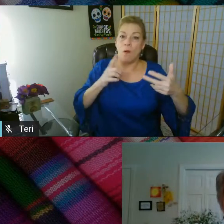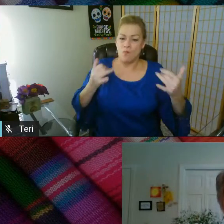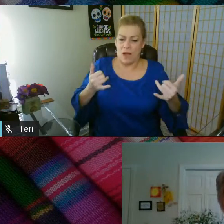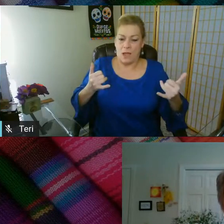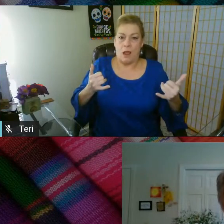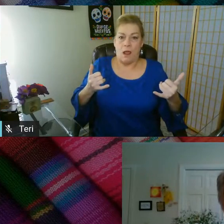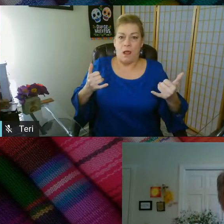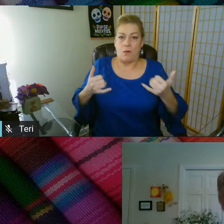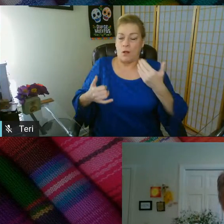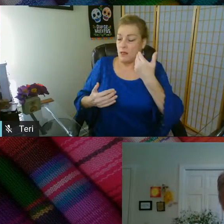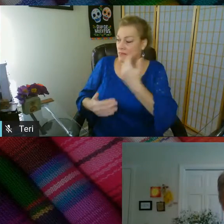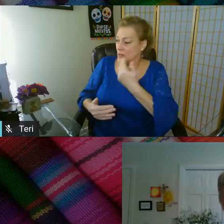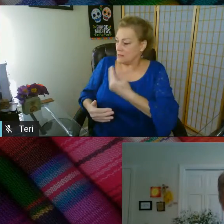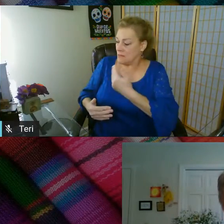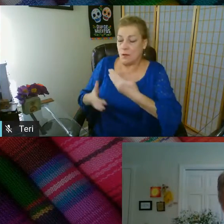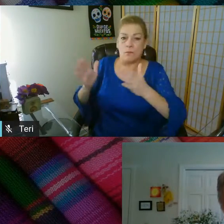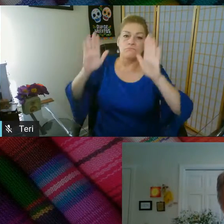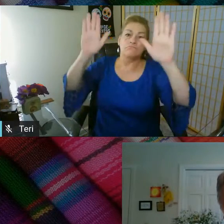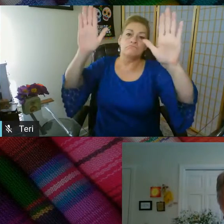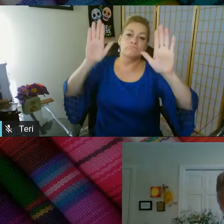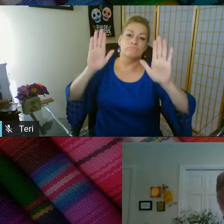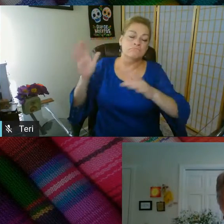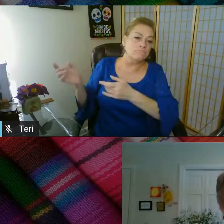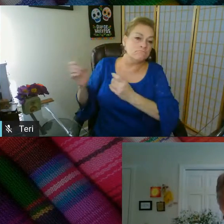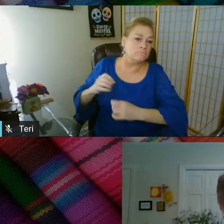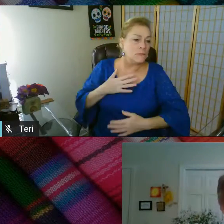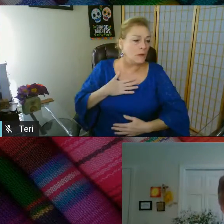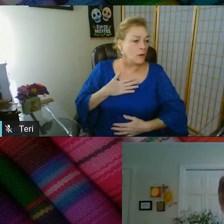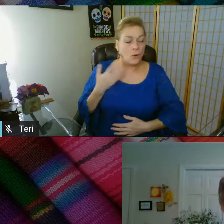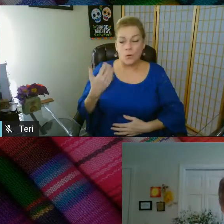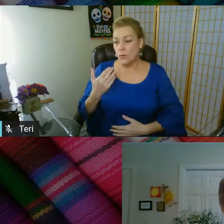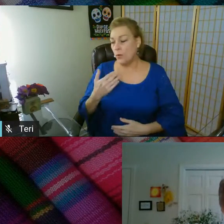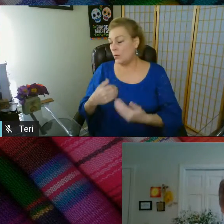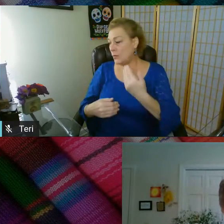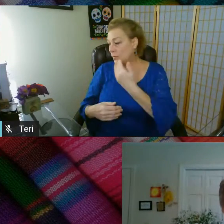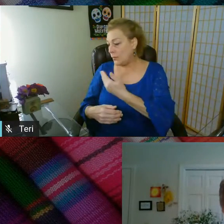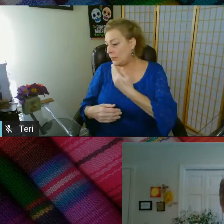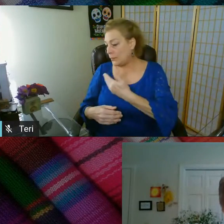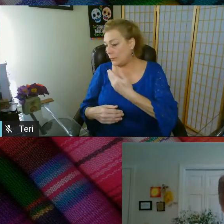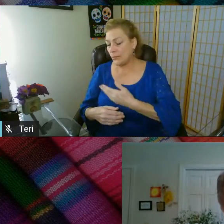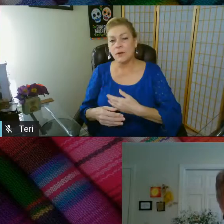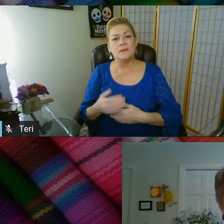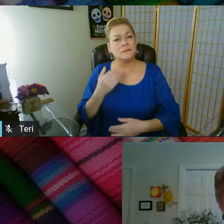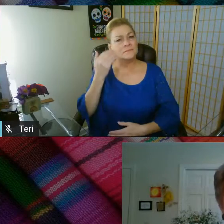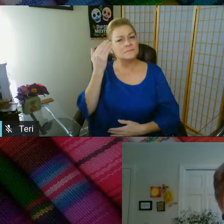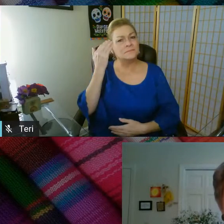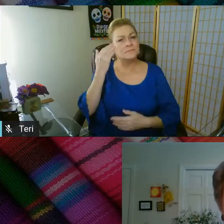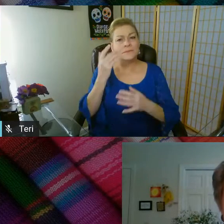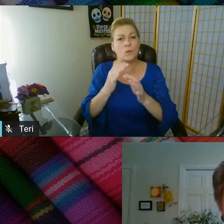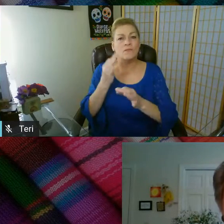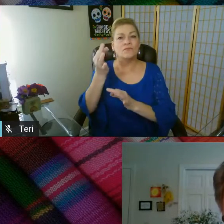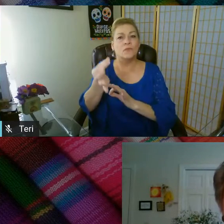What an amazing gift. And so we know that as we go forward into this next